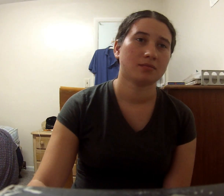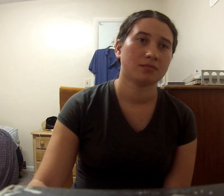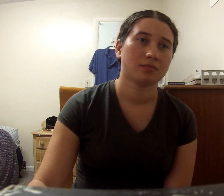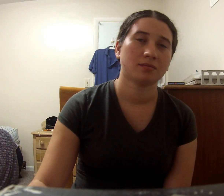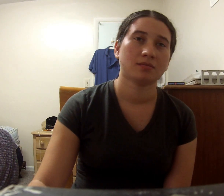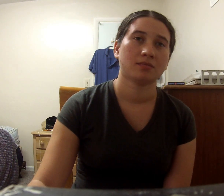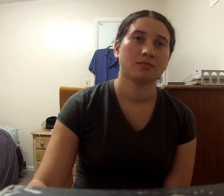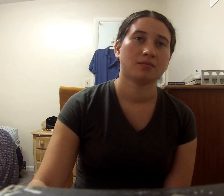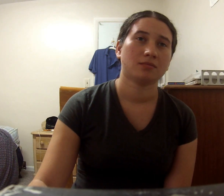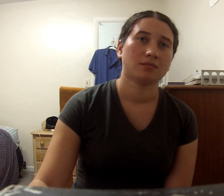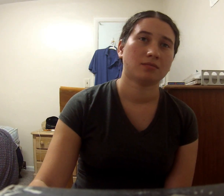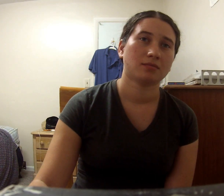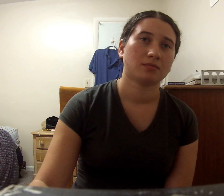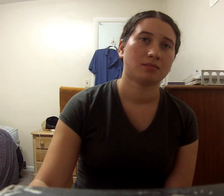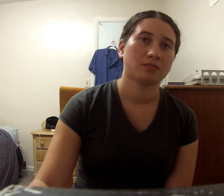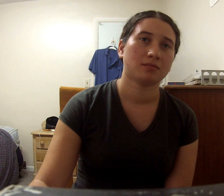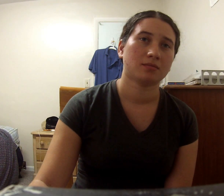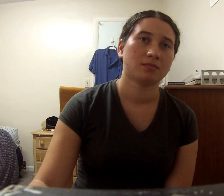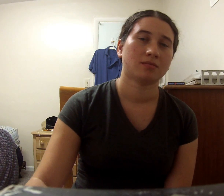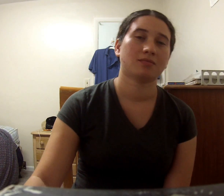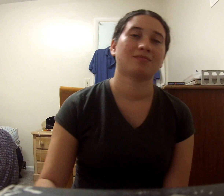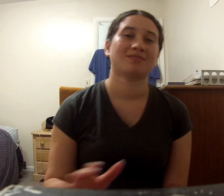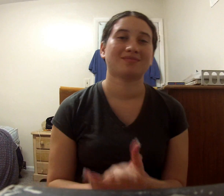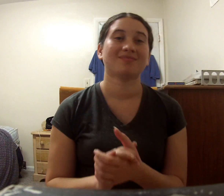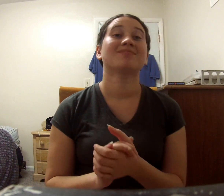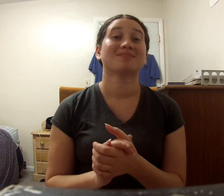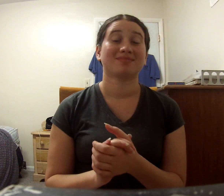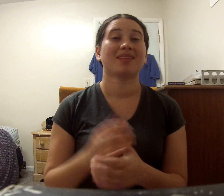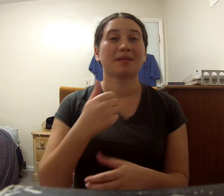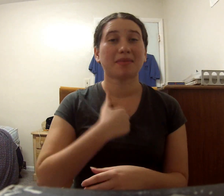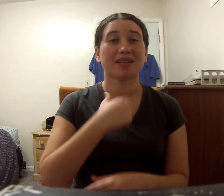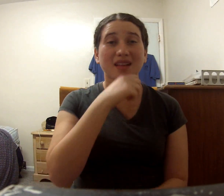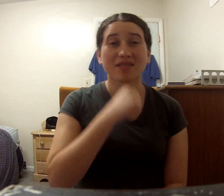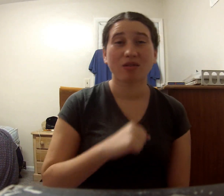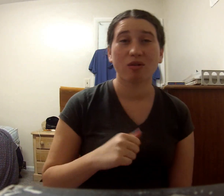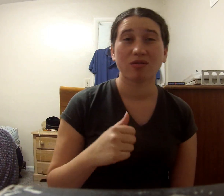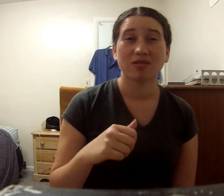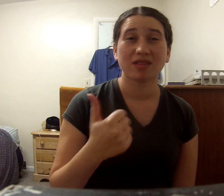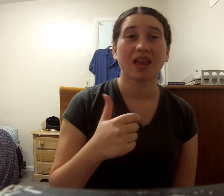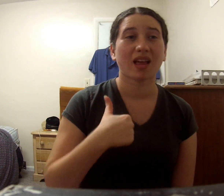then I will be happy.